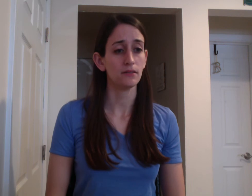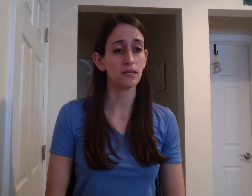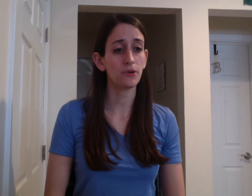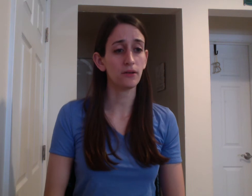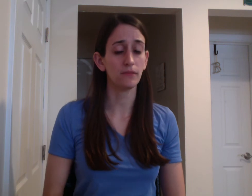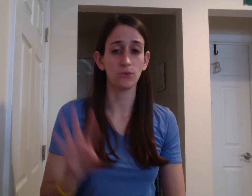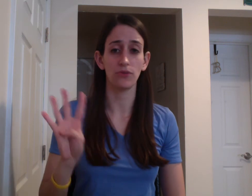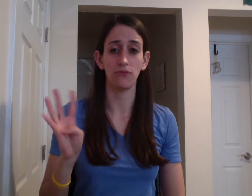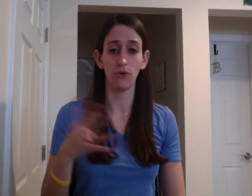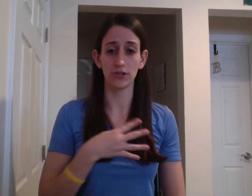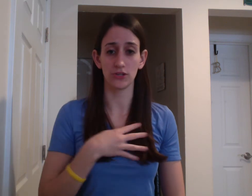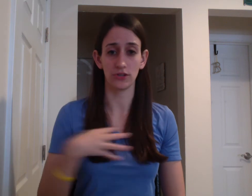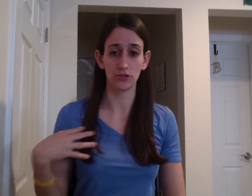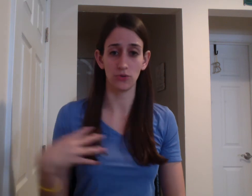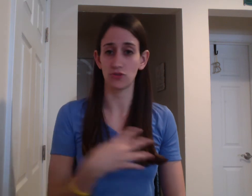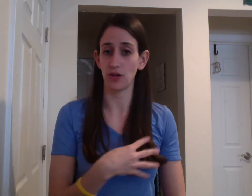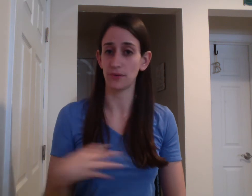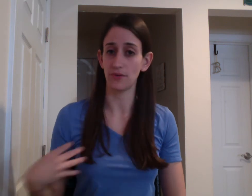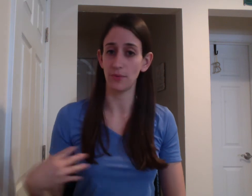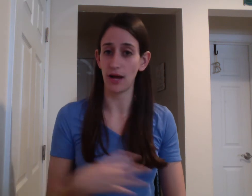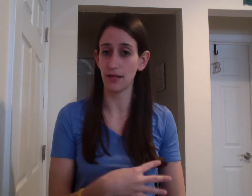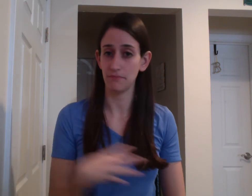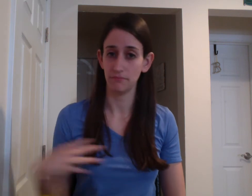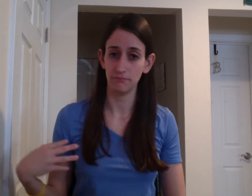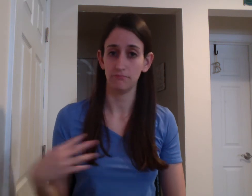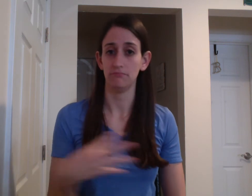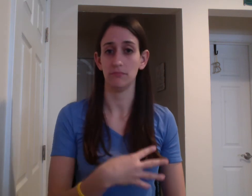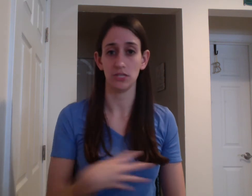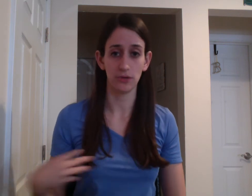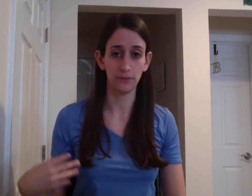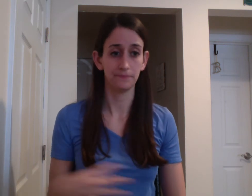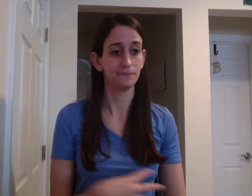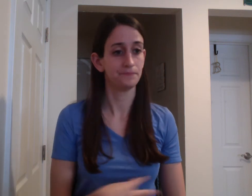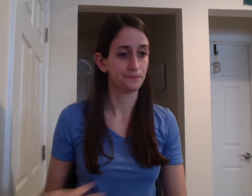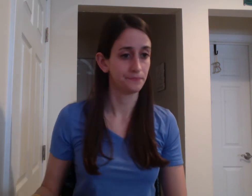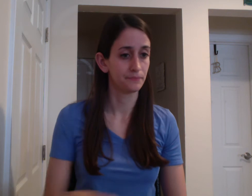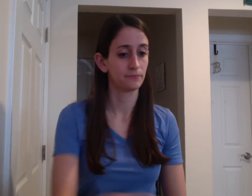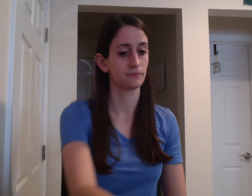Zebra is with a four. It's just going to show the stripes of their body. Zebra.